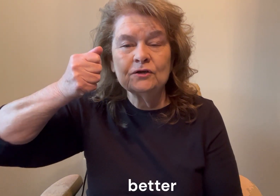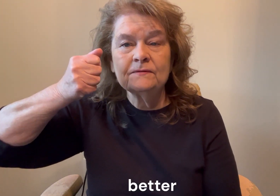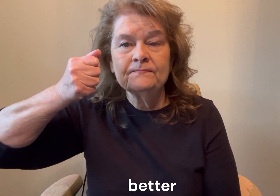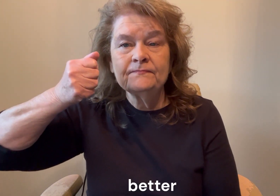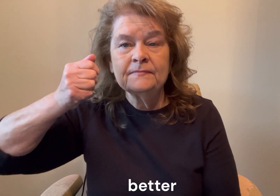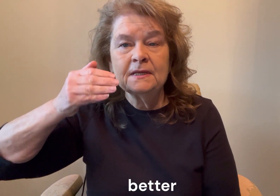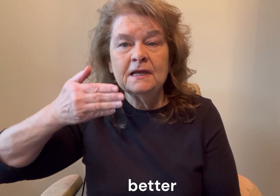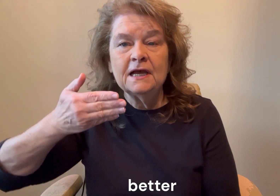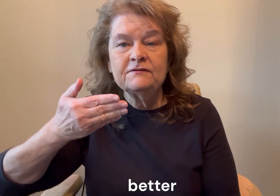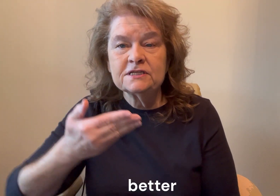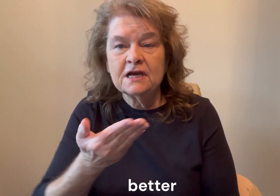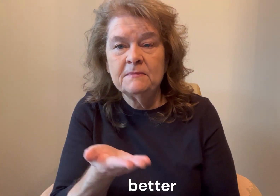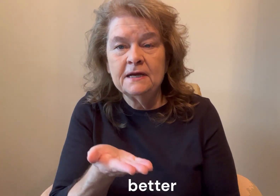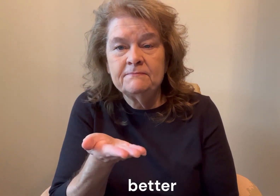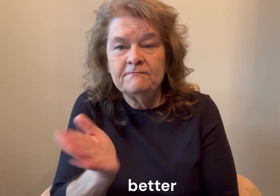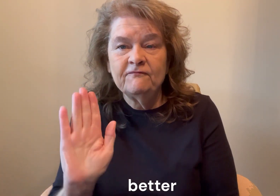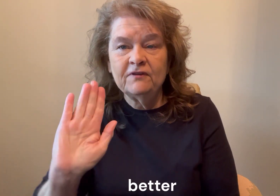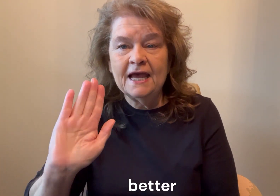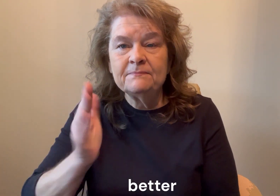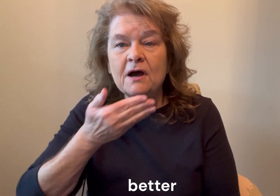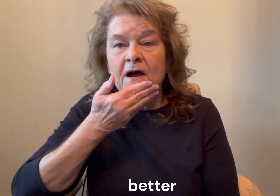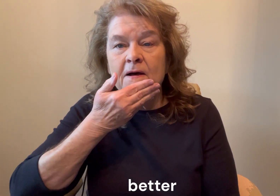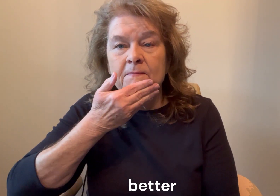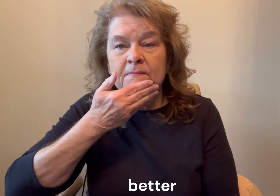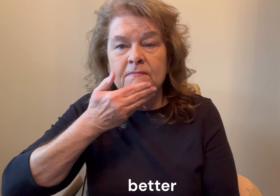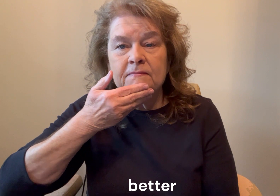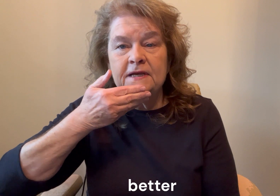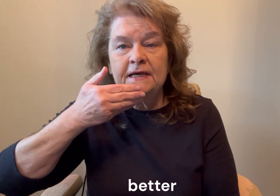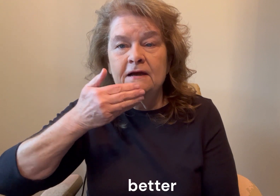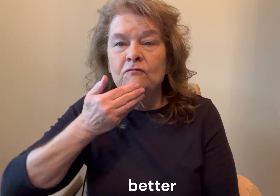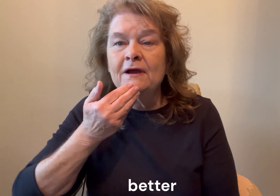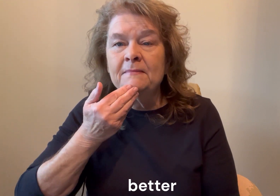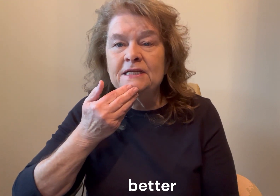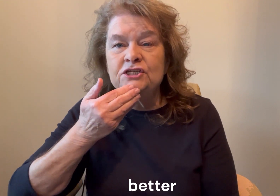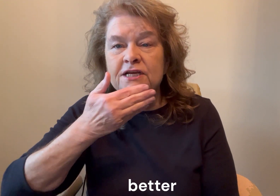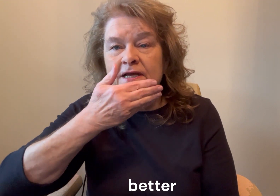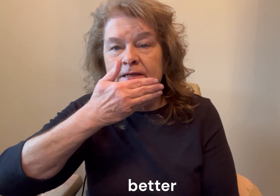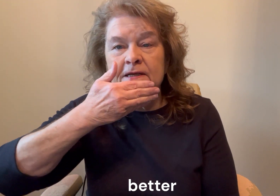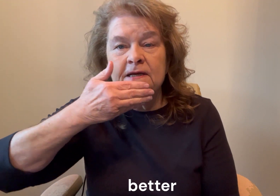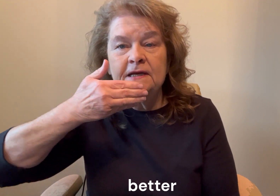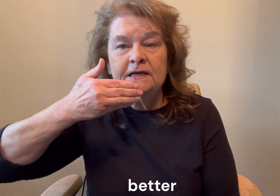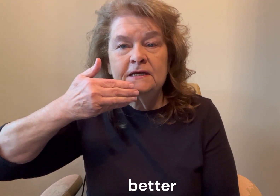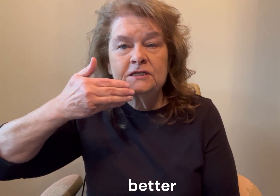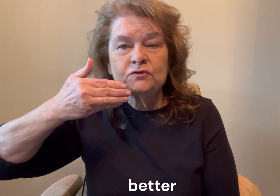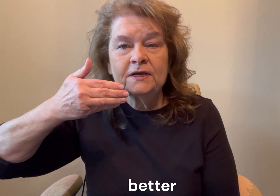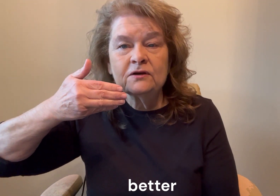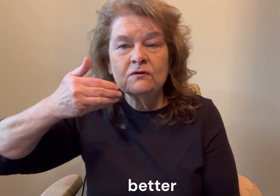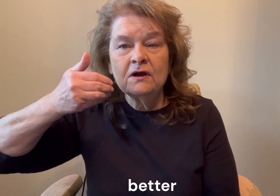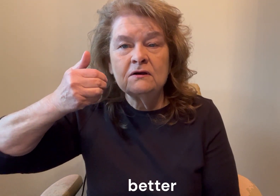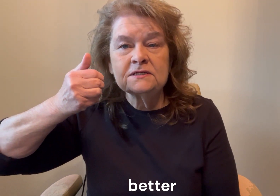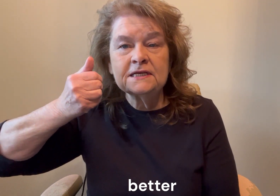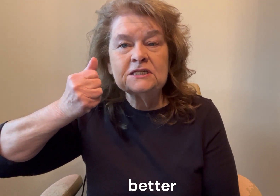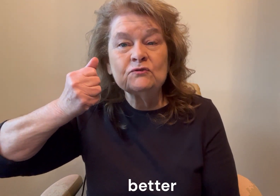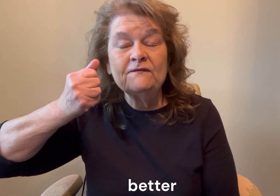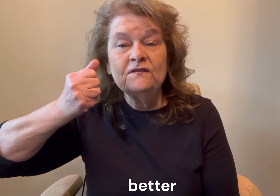better. I just got my flat palm kind of around my chin, straight across into a